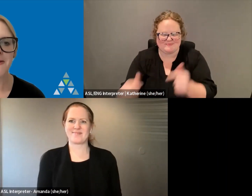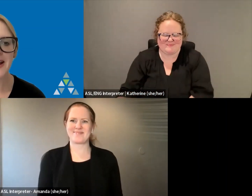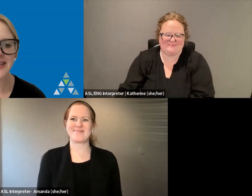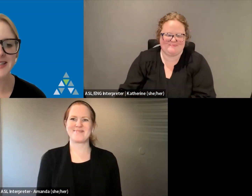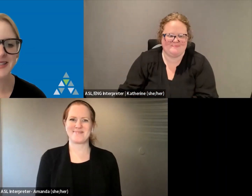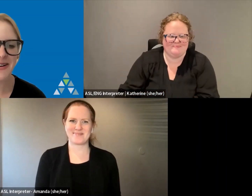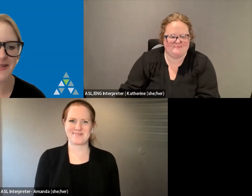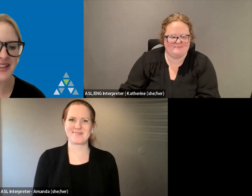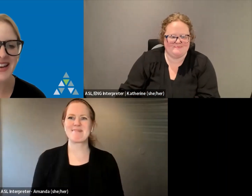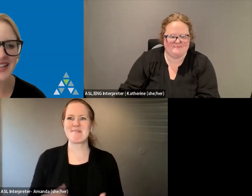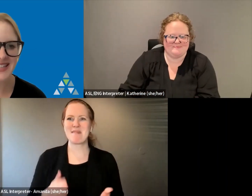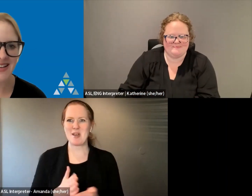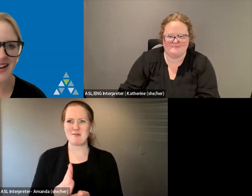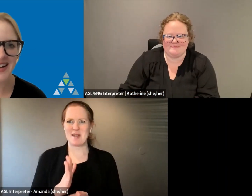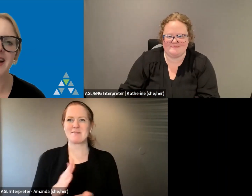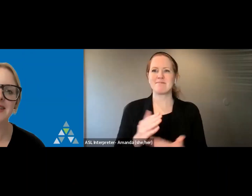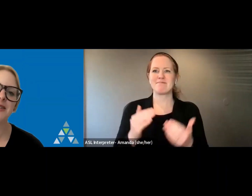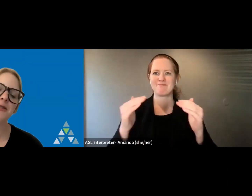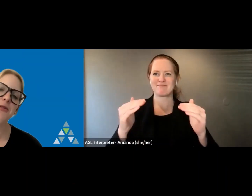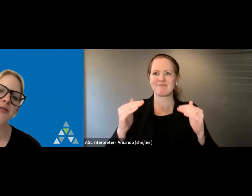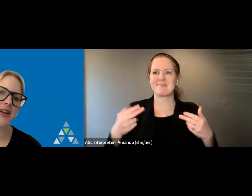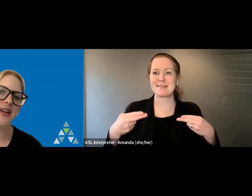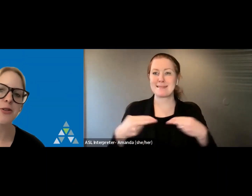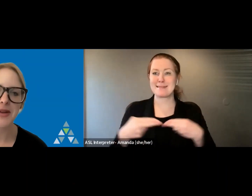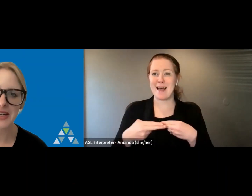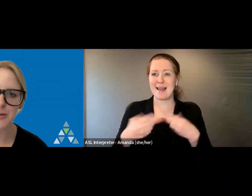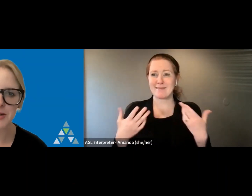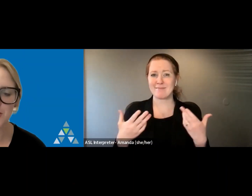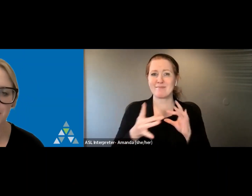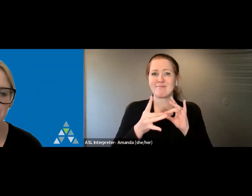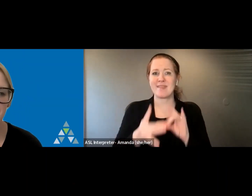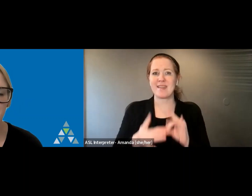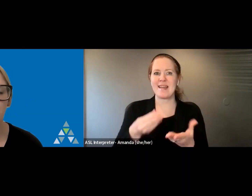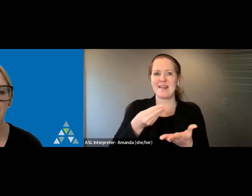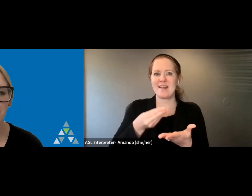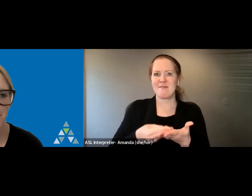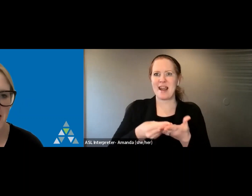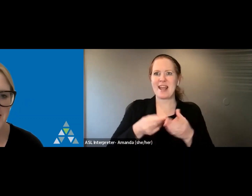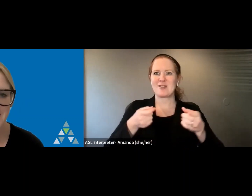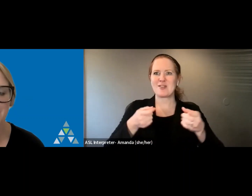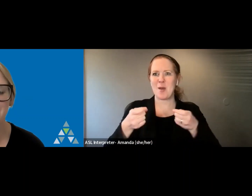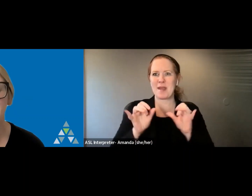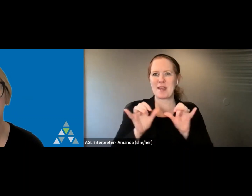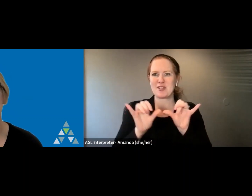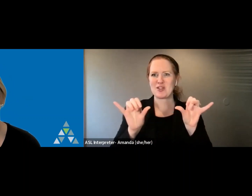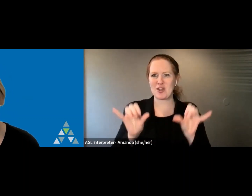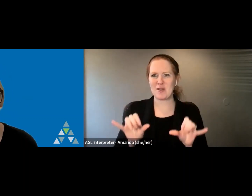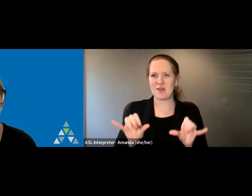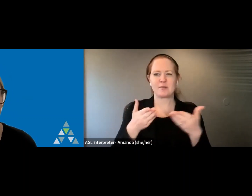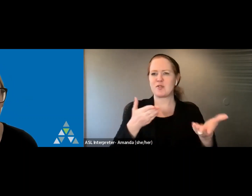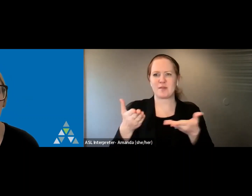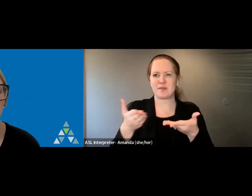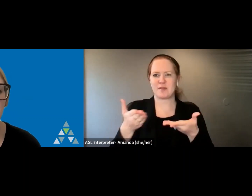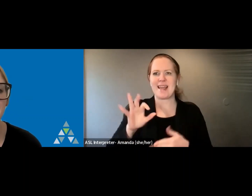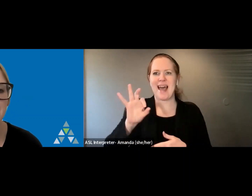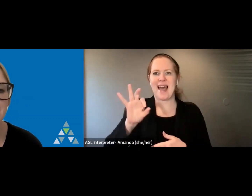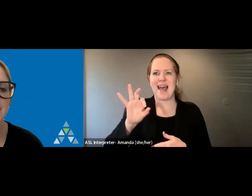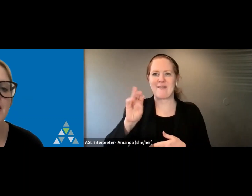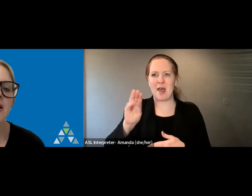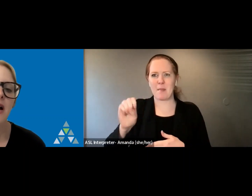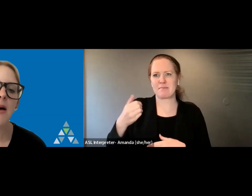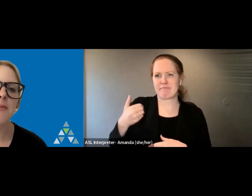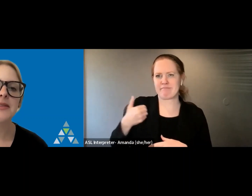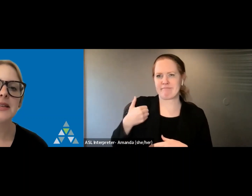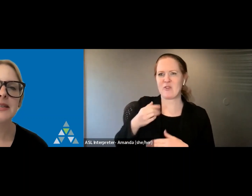All right, so the next slide has to do with financial management services, or FMS. And Nancy talked a little bit about